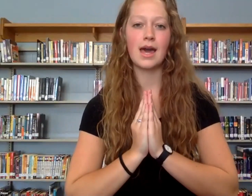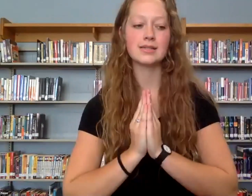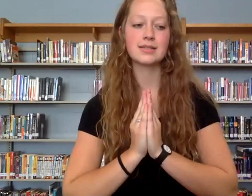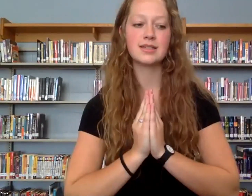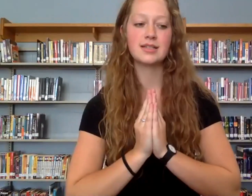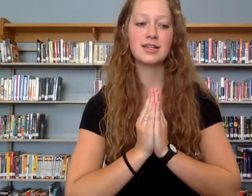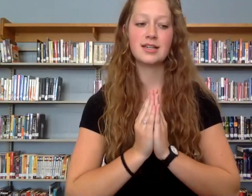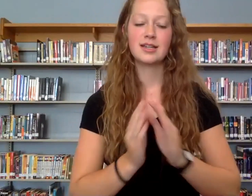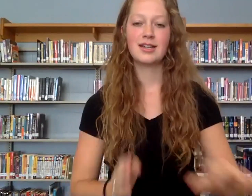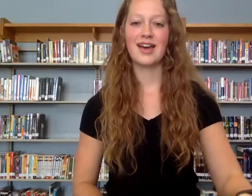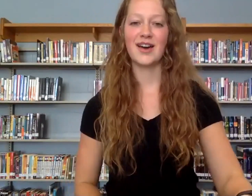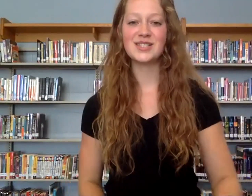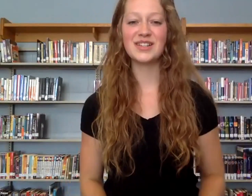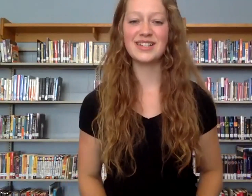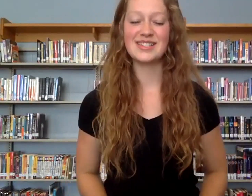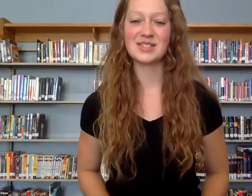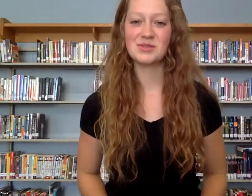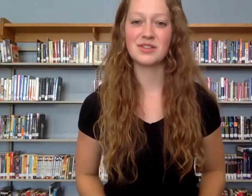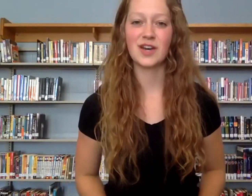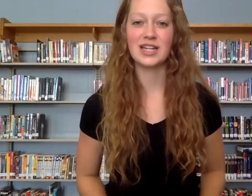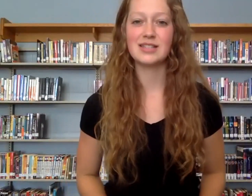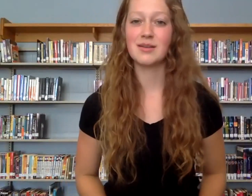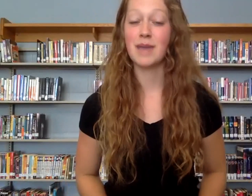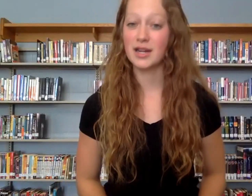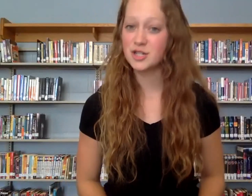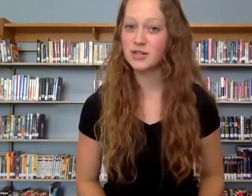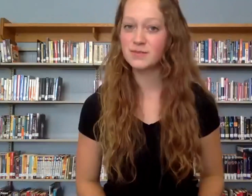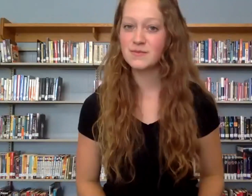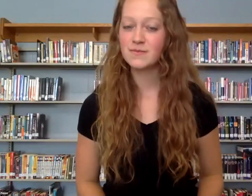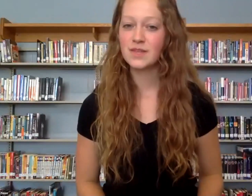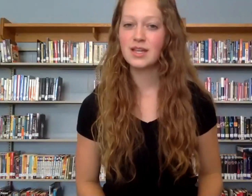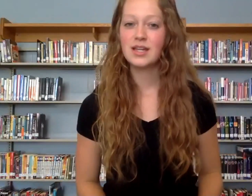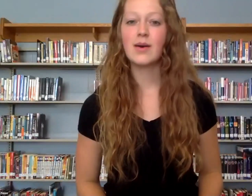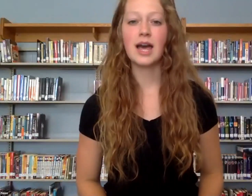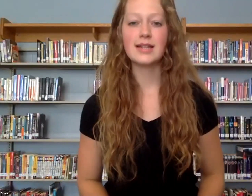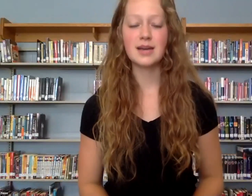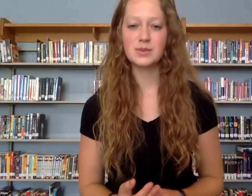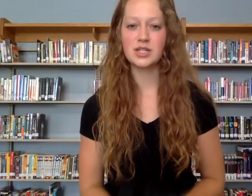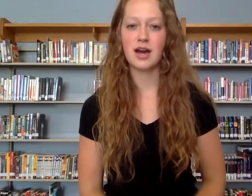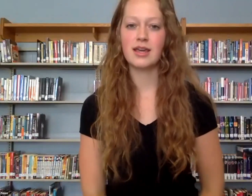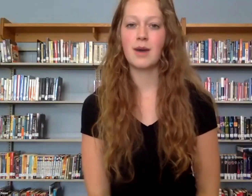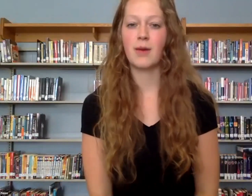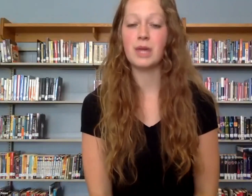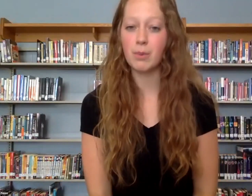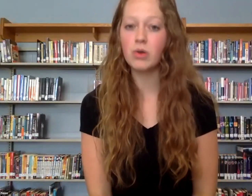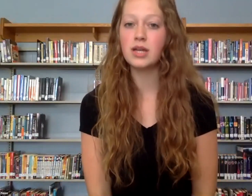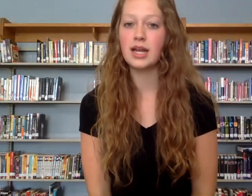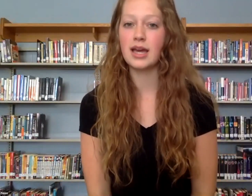Ask. Now this next one's really fun. It's manager. Now a lot of times when you're talking about people in